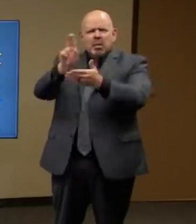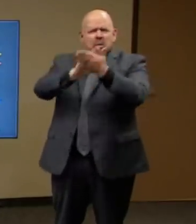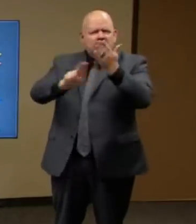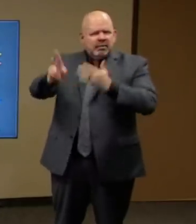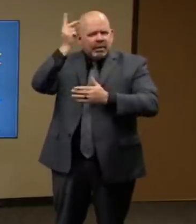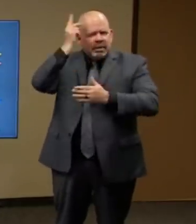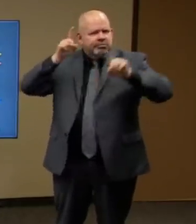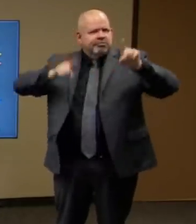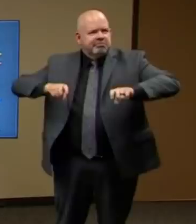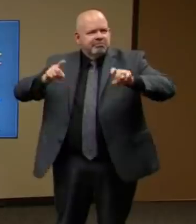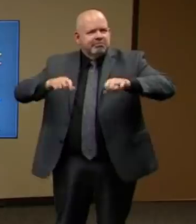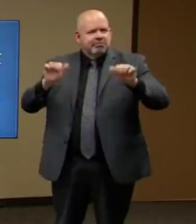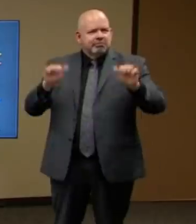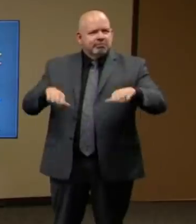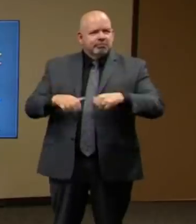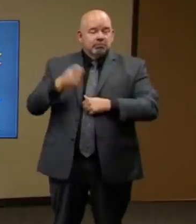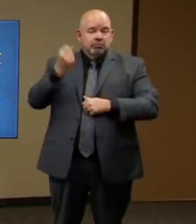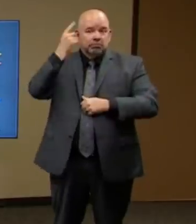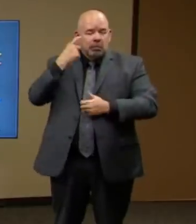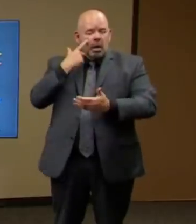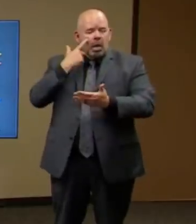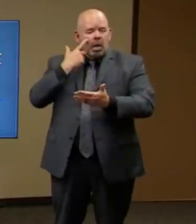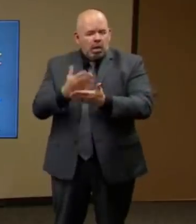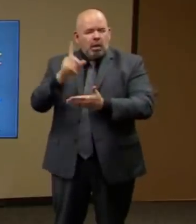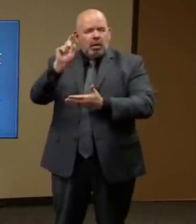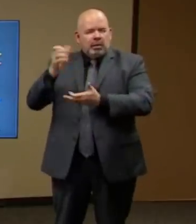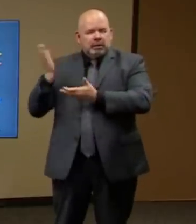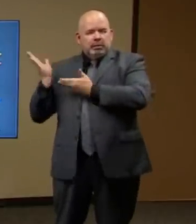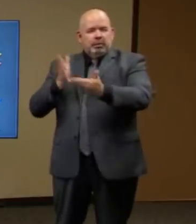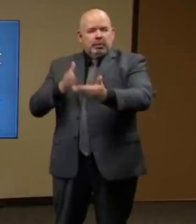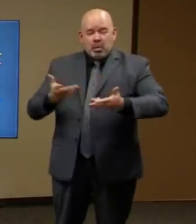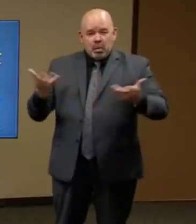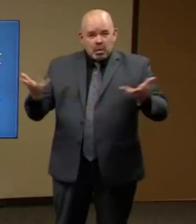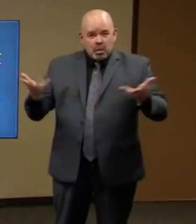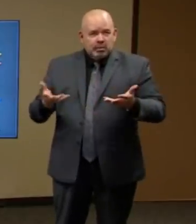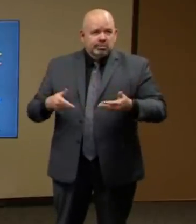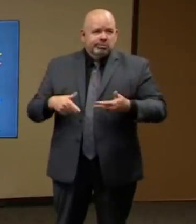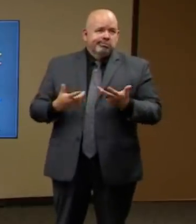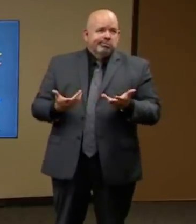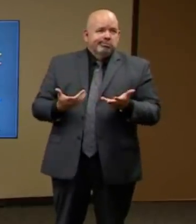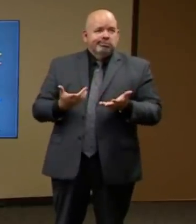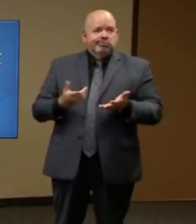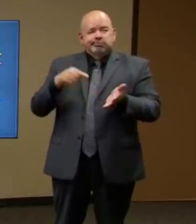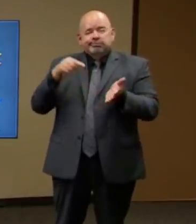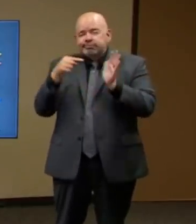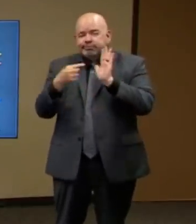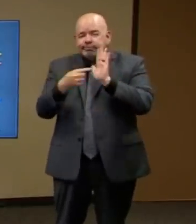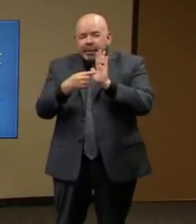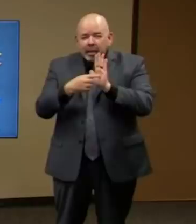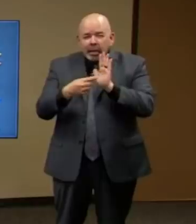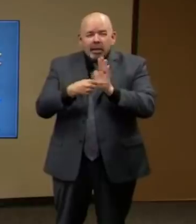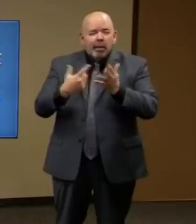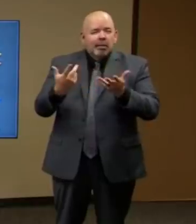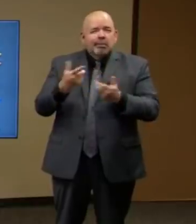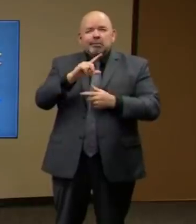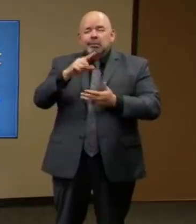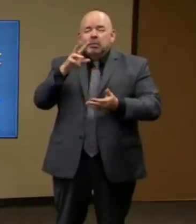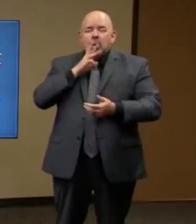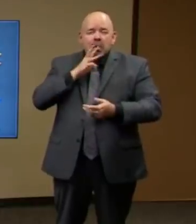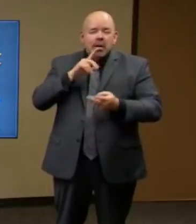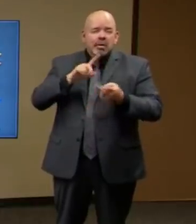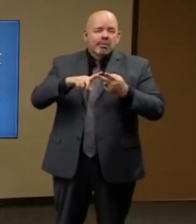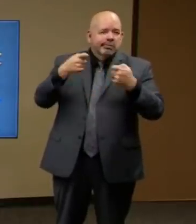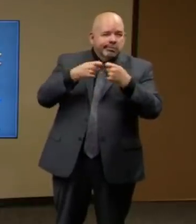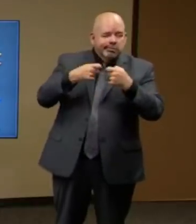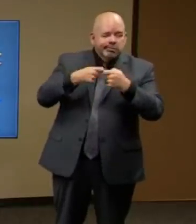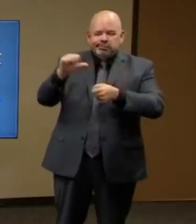you live in Dallas County to get a test there. You do not need a picture ID, a utility bill, almost any, a library